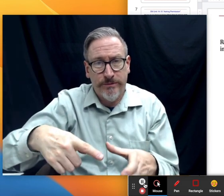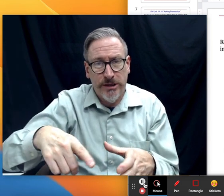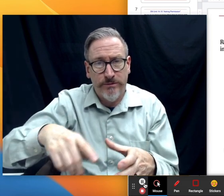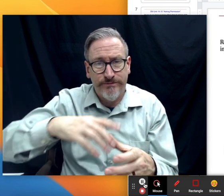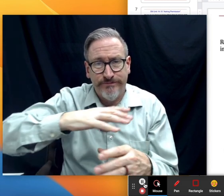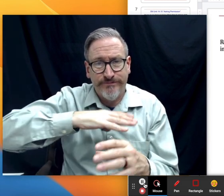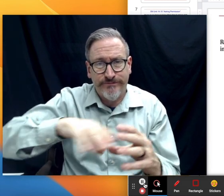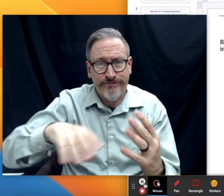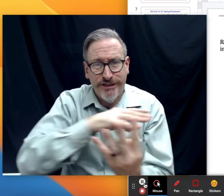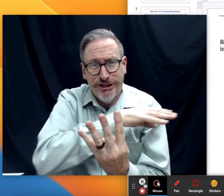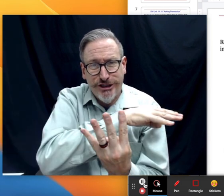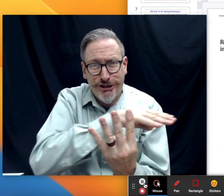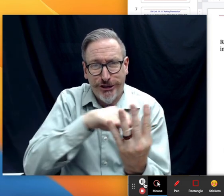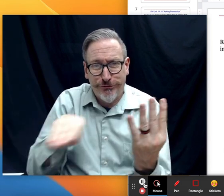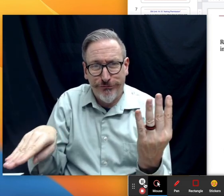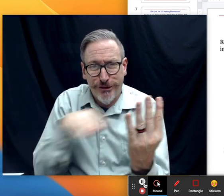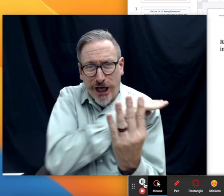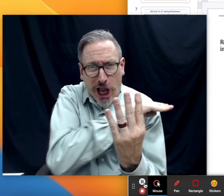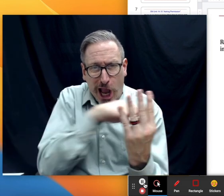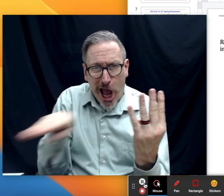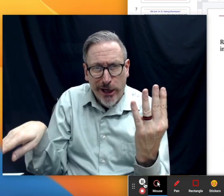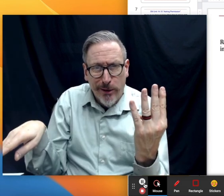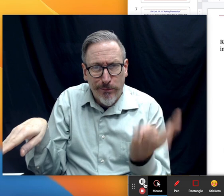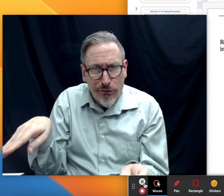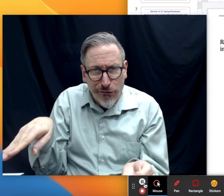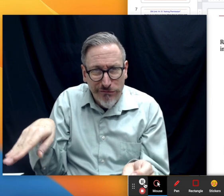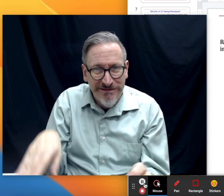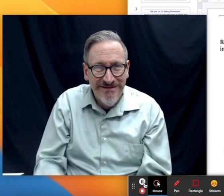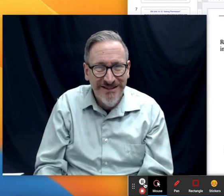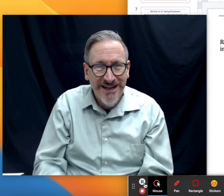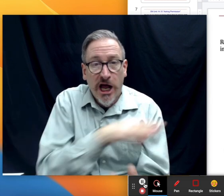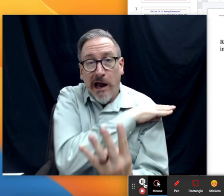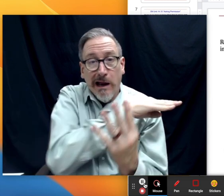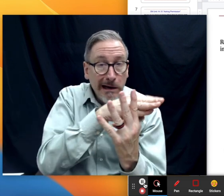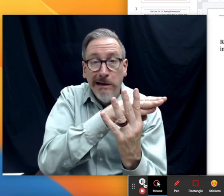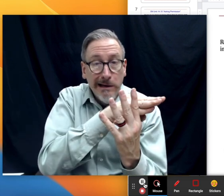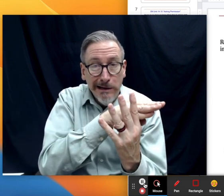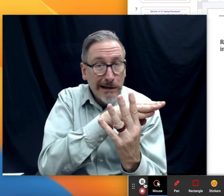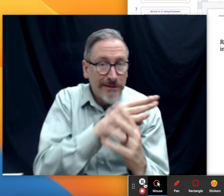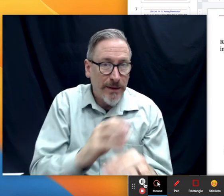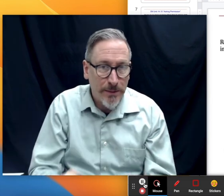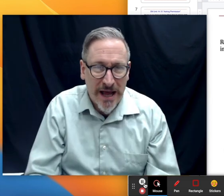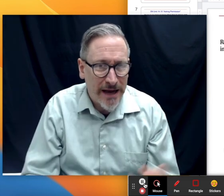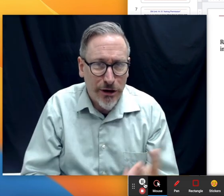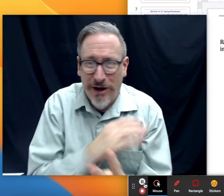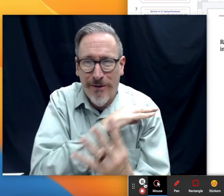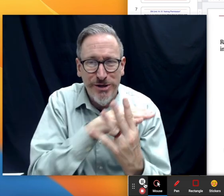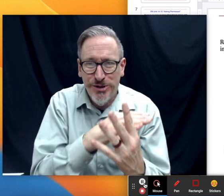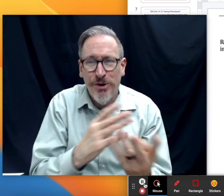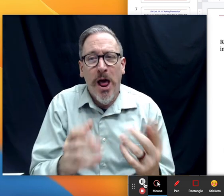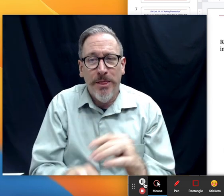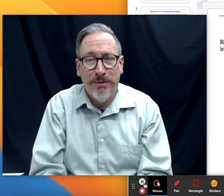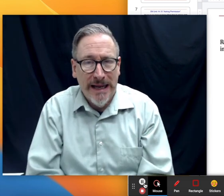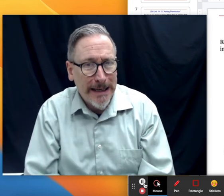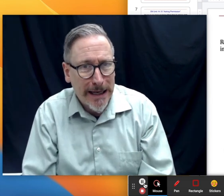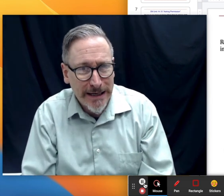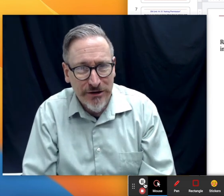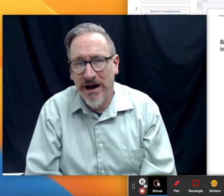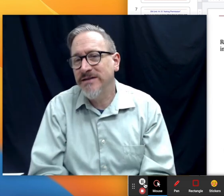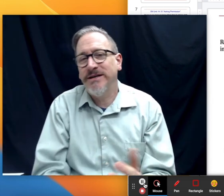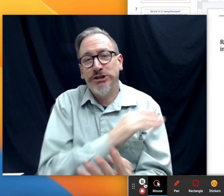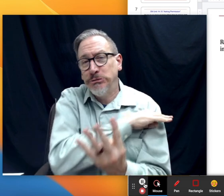Or, cut. I don't know. How would you show the